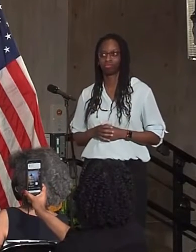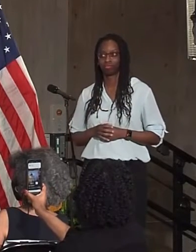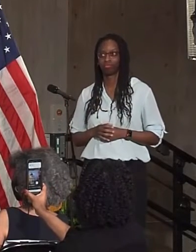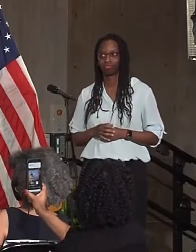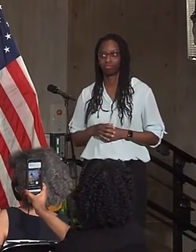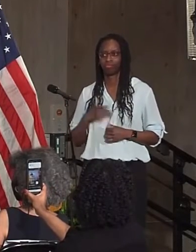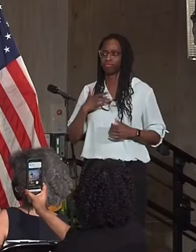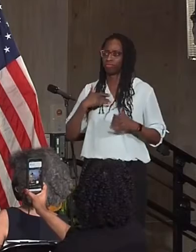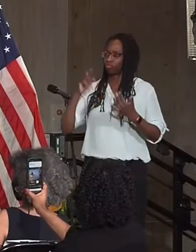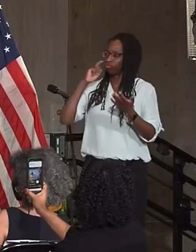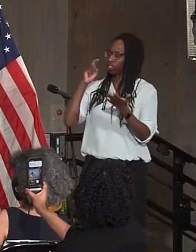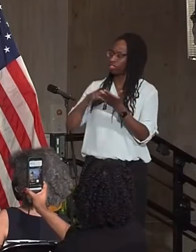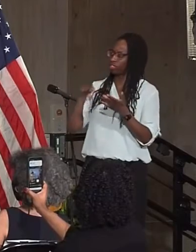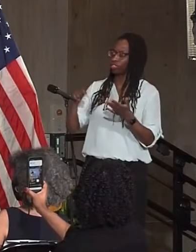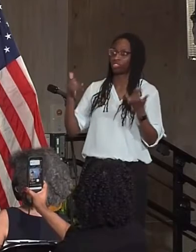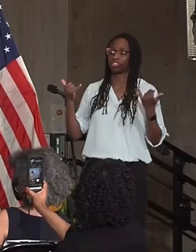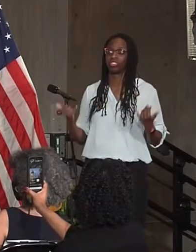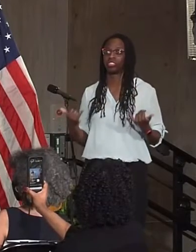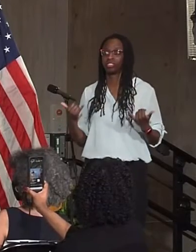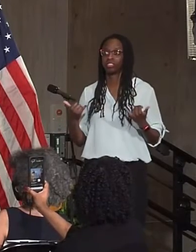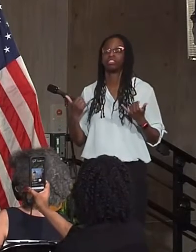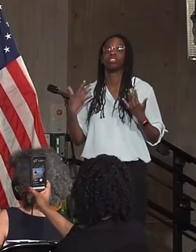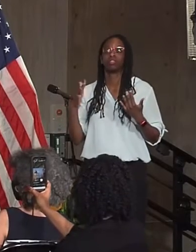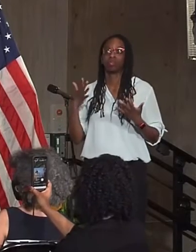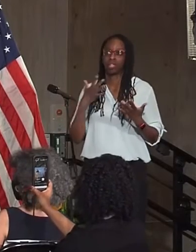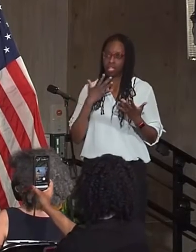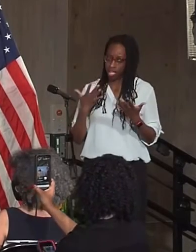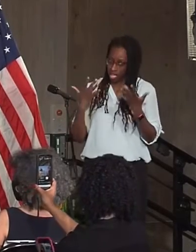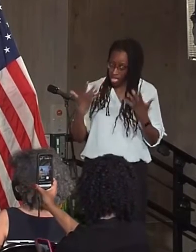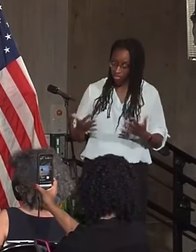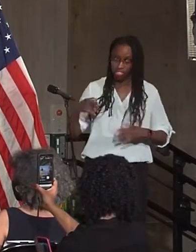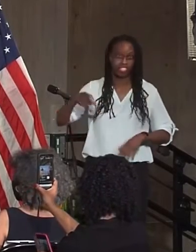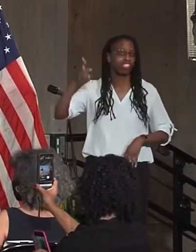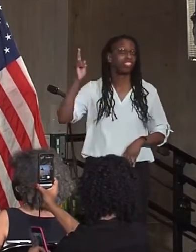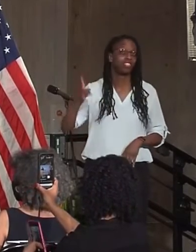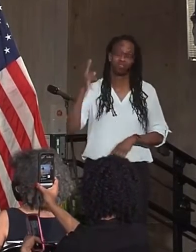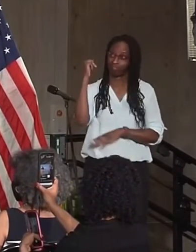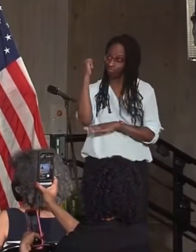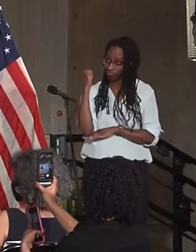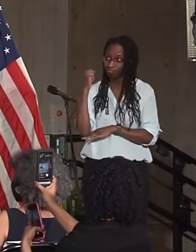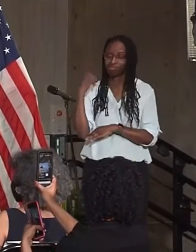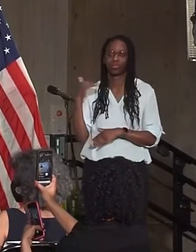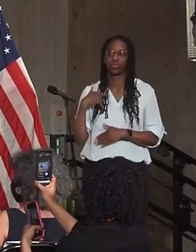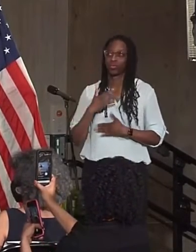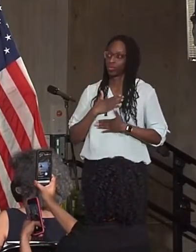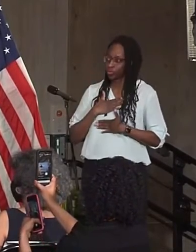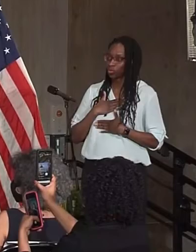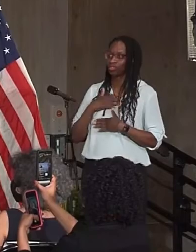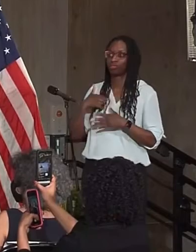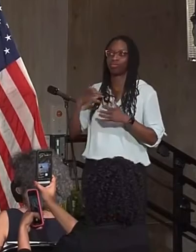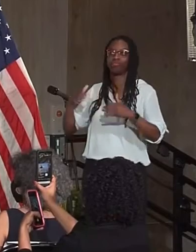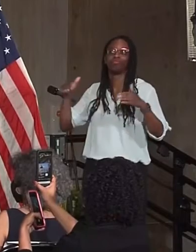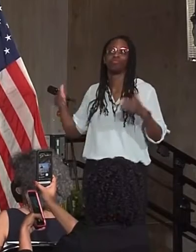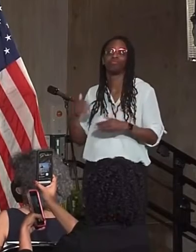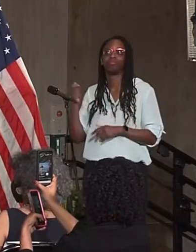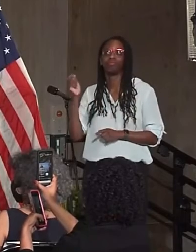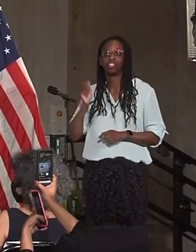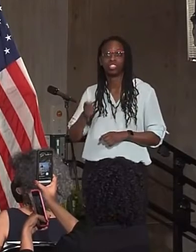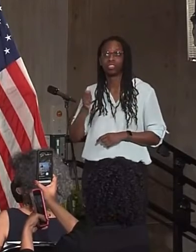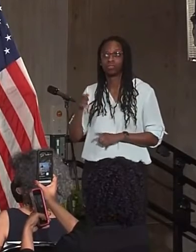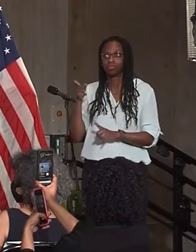history that I introduce Chief Justice Kimberly Budd to administer the oath of office for